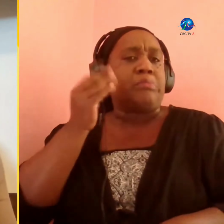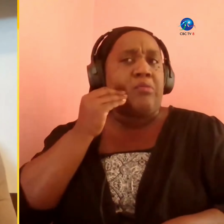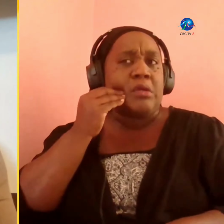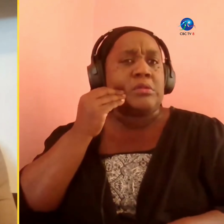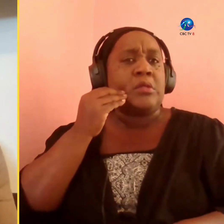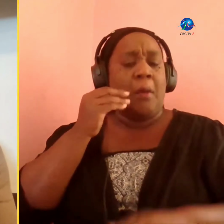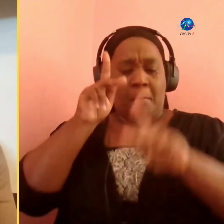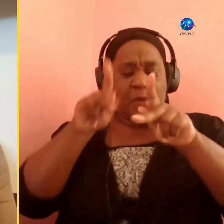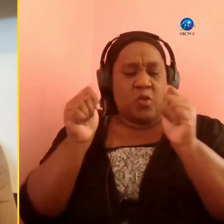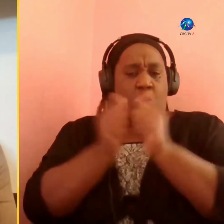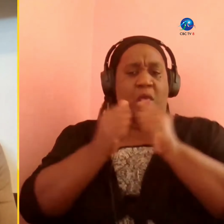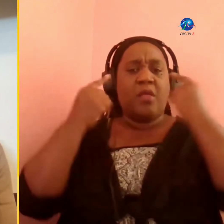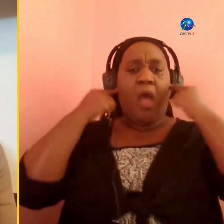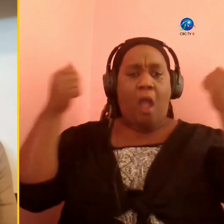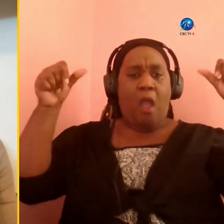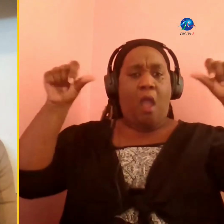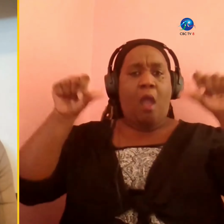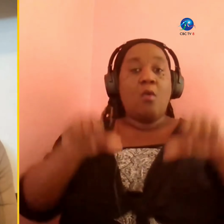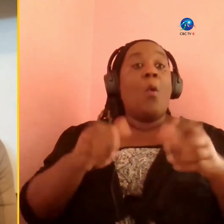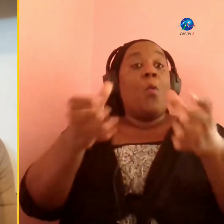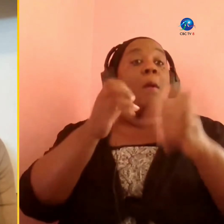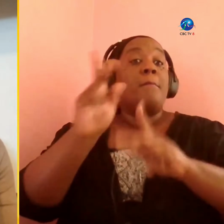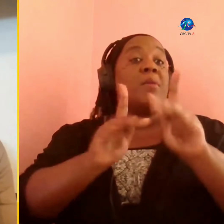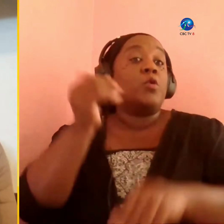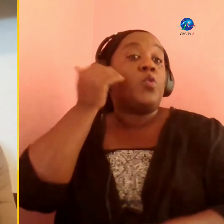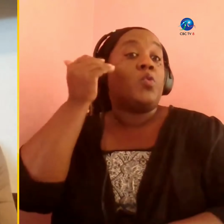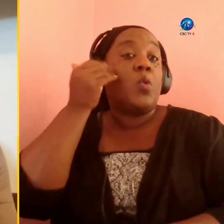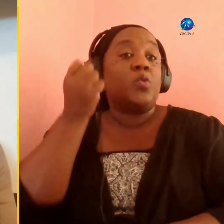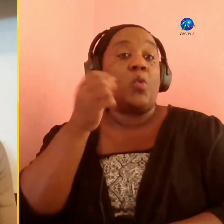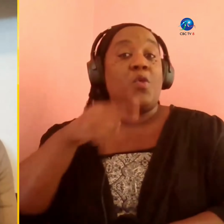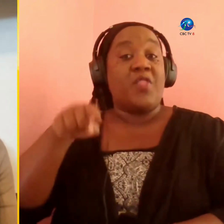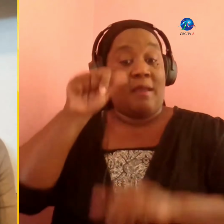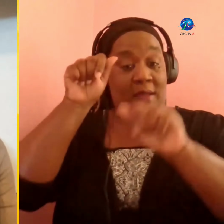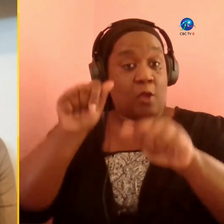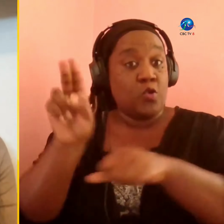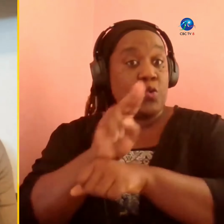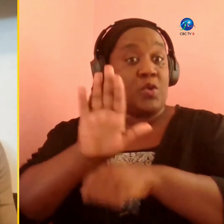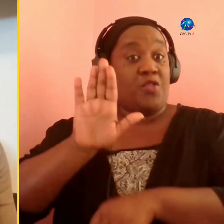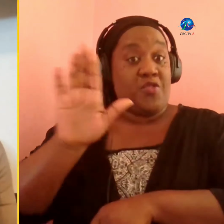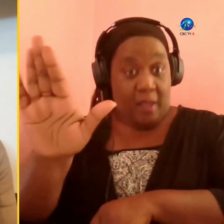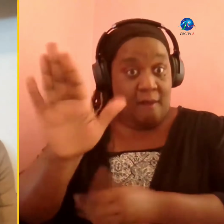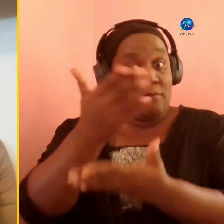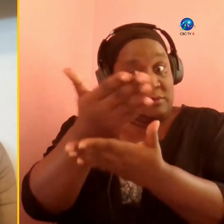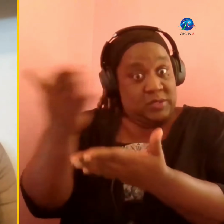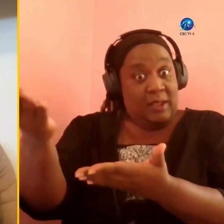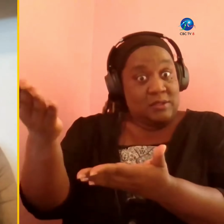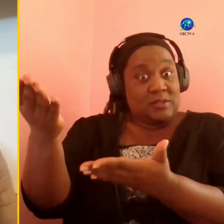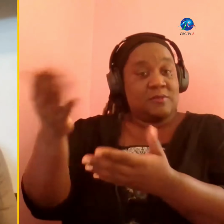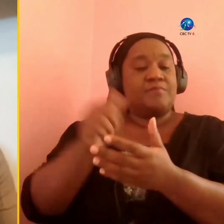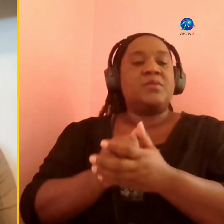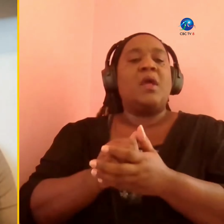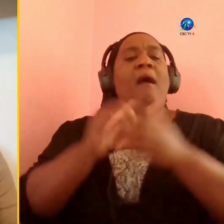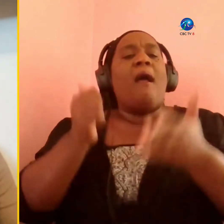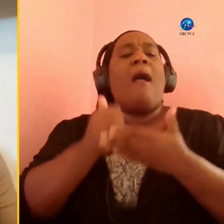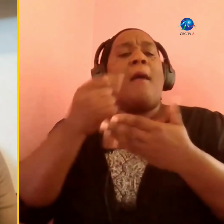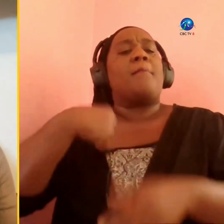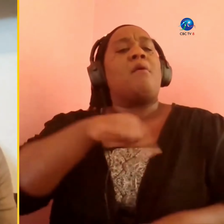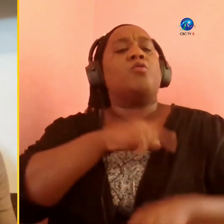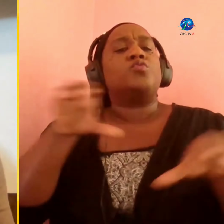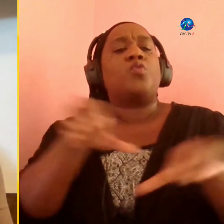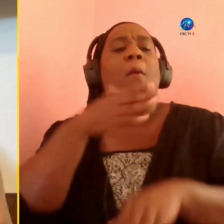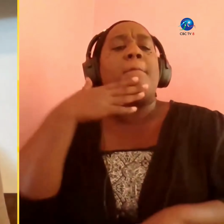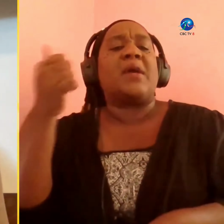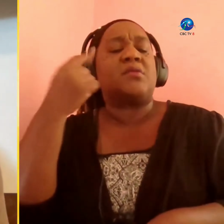want people to know so that they can really use their resources to help us do better for persons experiencing